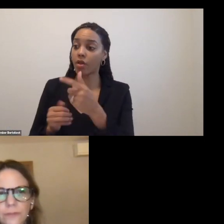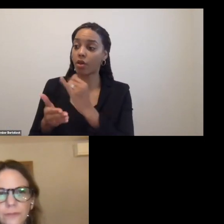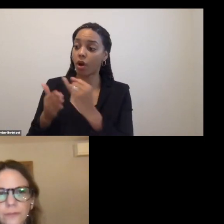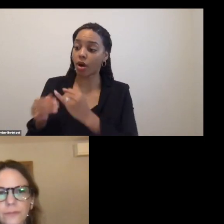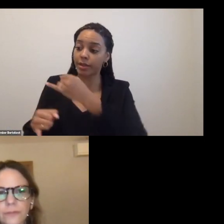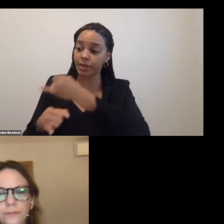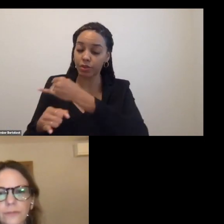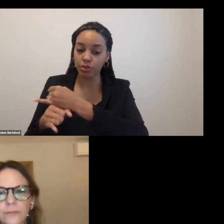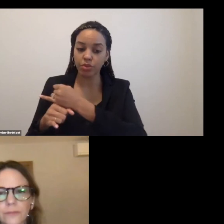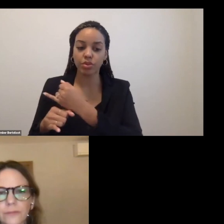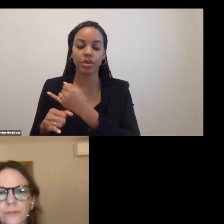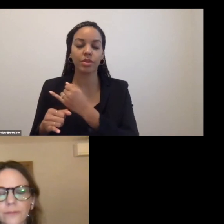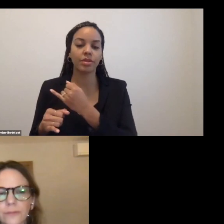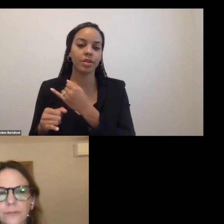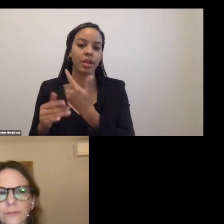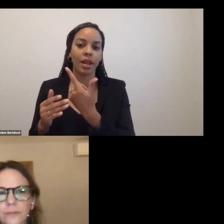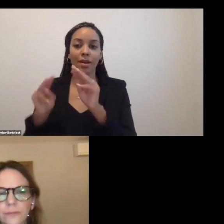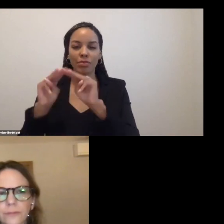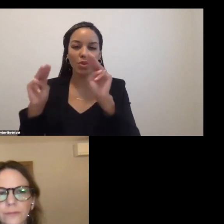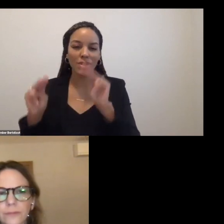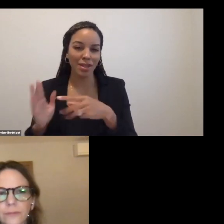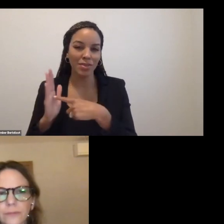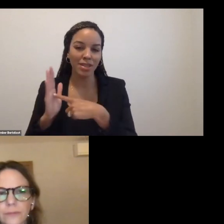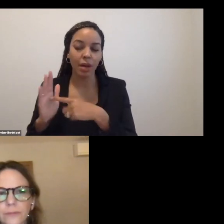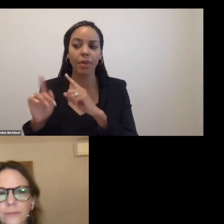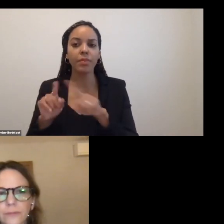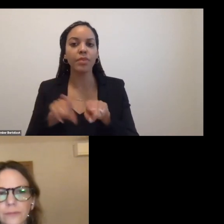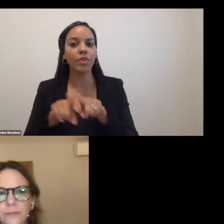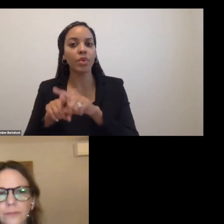know, museums, but also with other